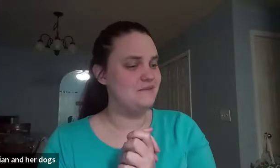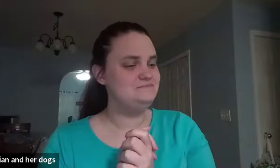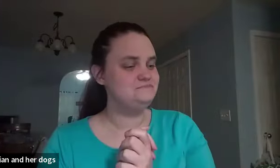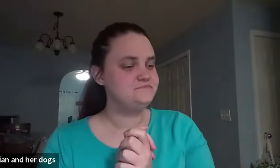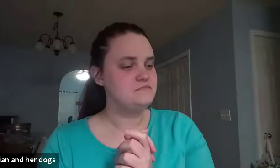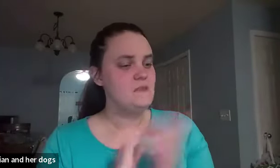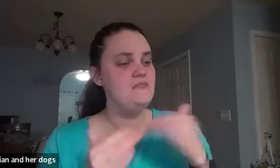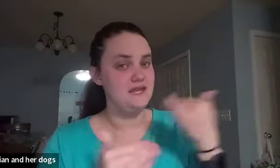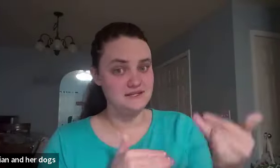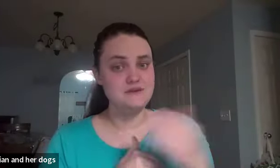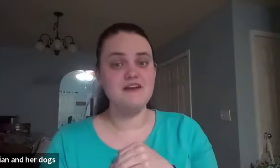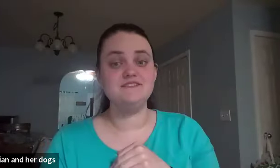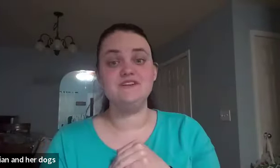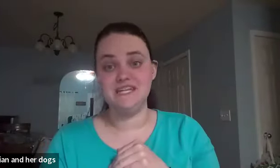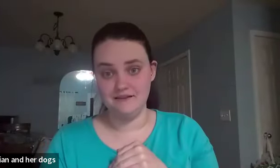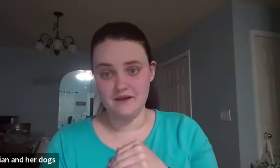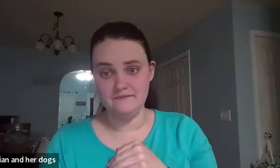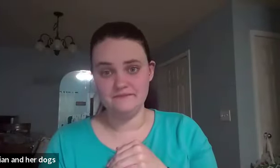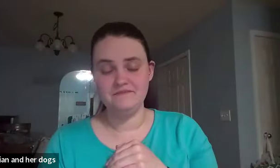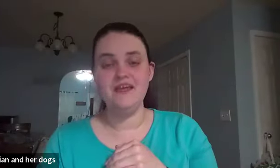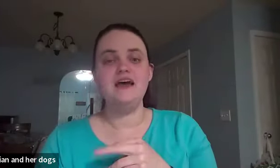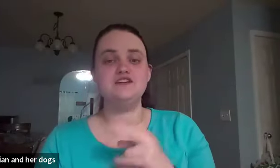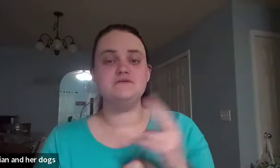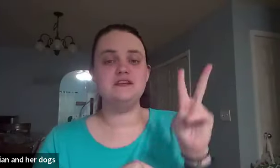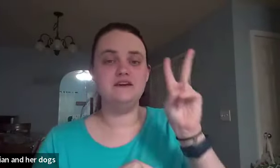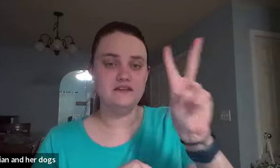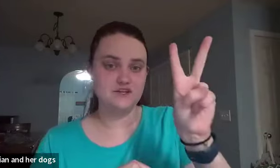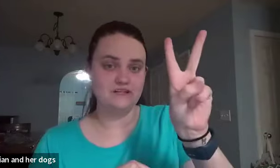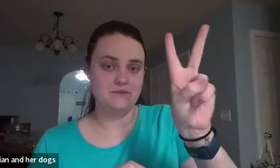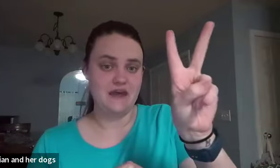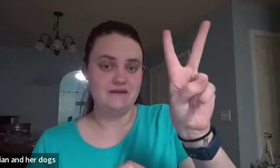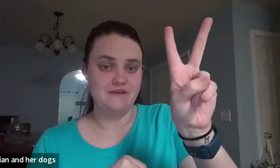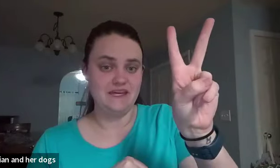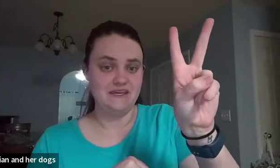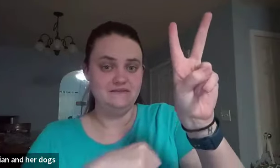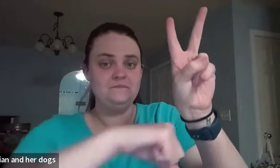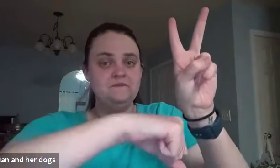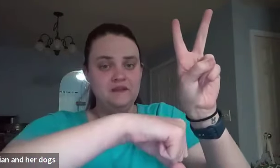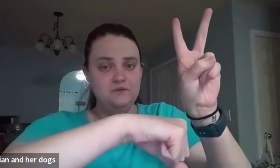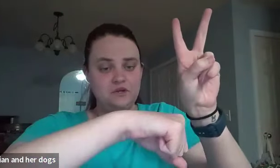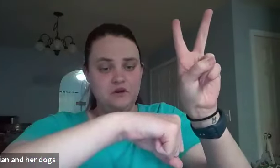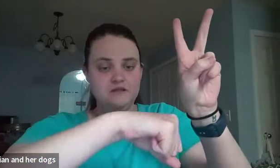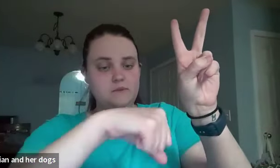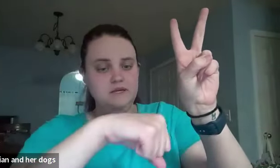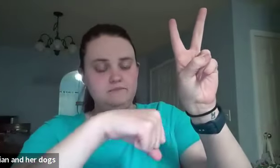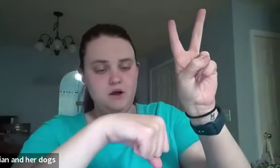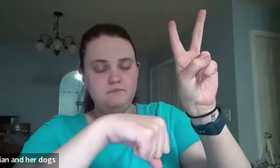The next one we have is vanilla. And so vanilla is going to be that V with your non-dominant